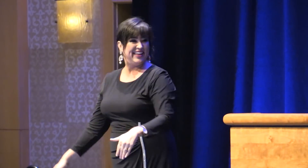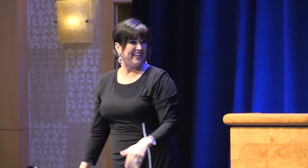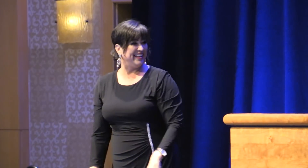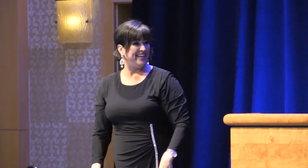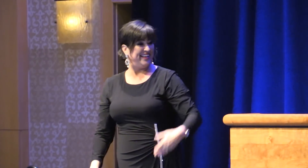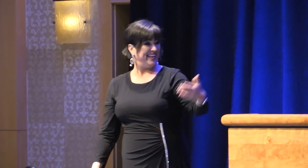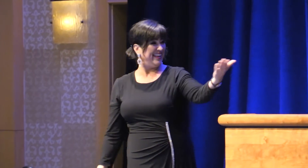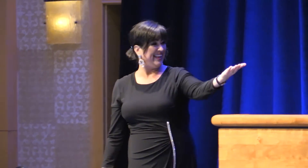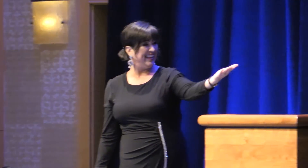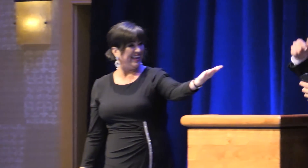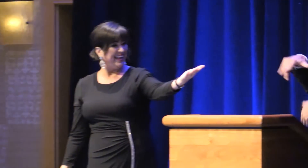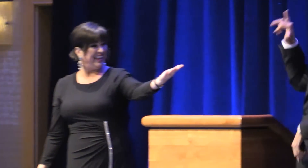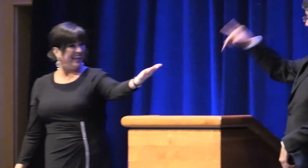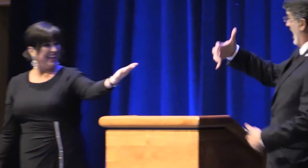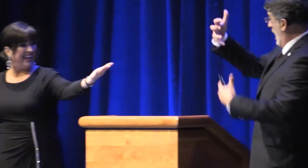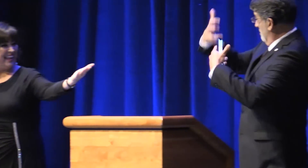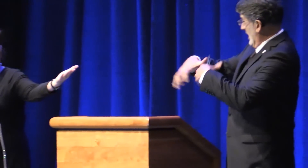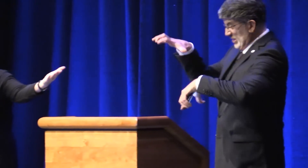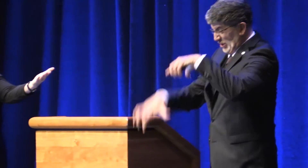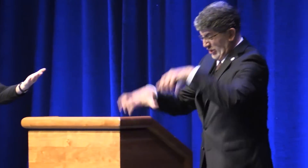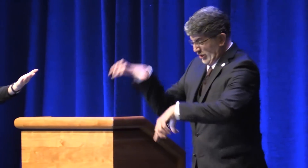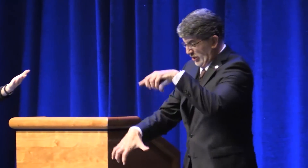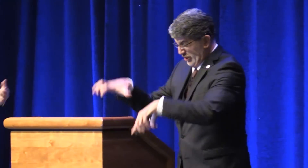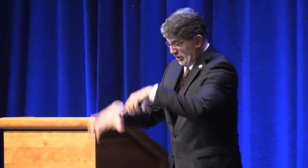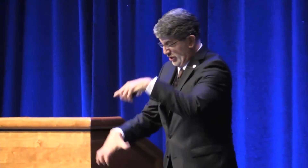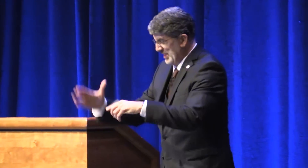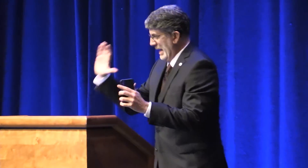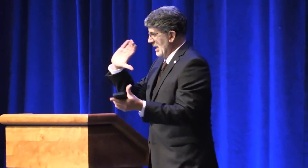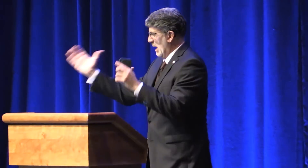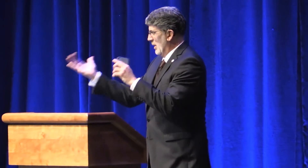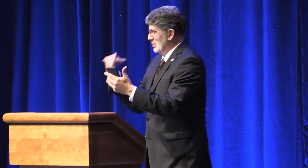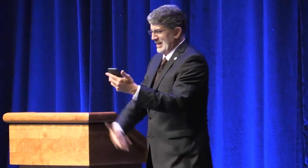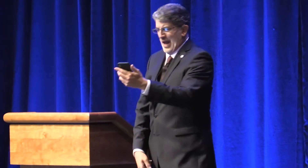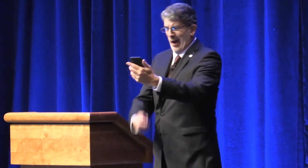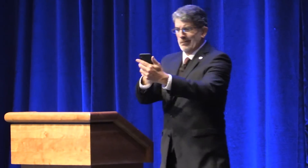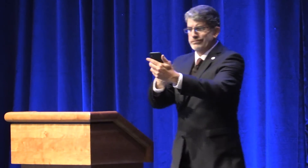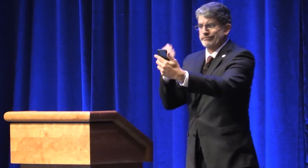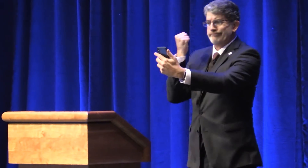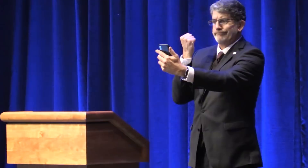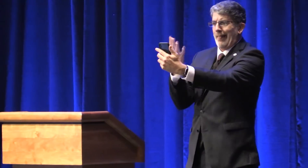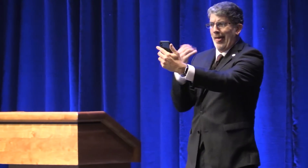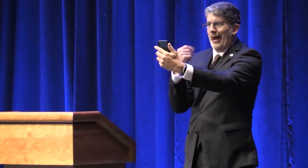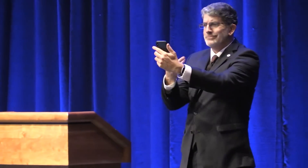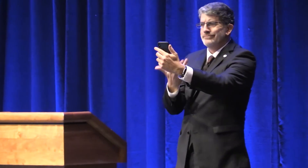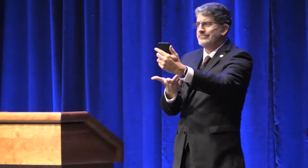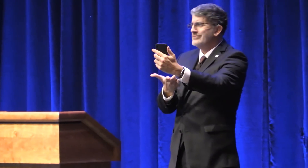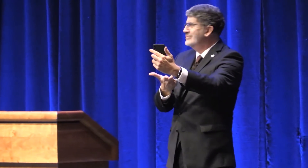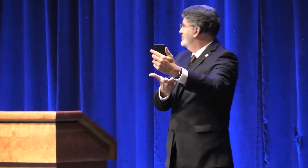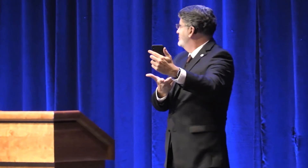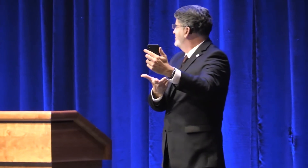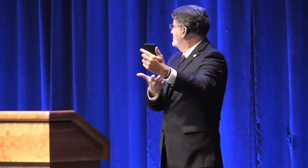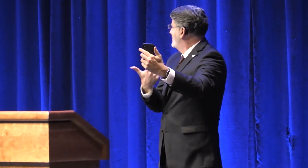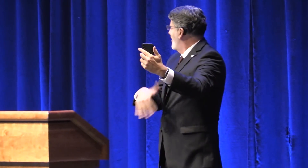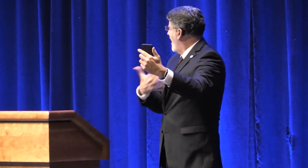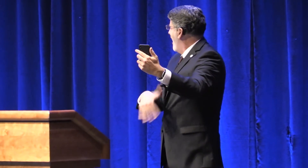they had TTYs like this. Imagine that green monster compared to what we have today. Video on our